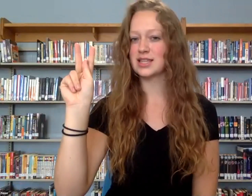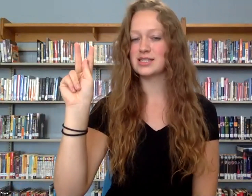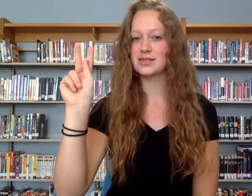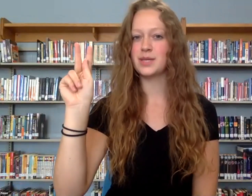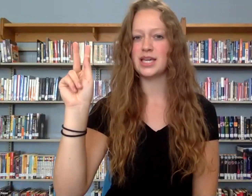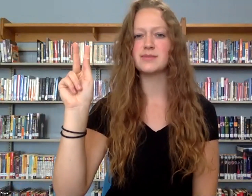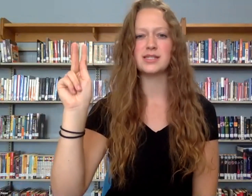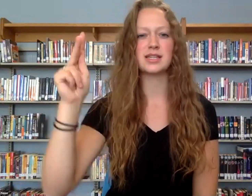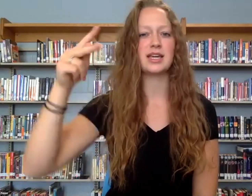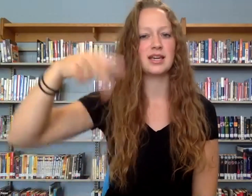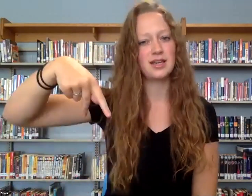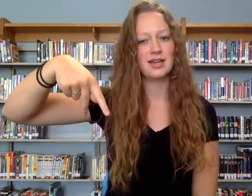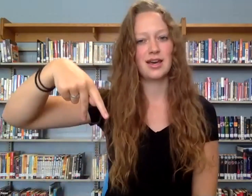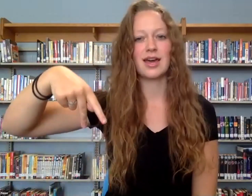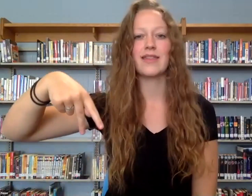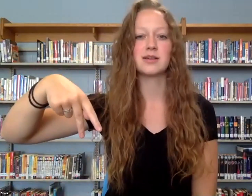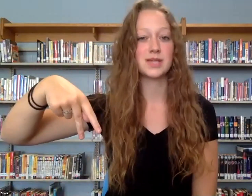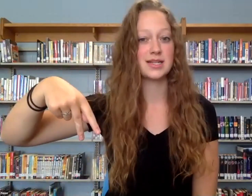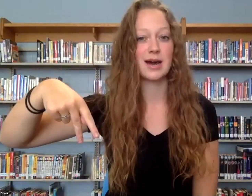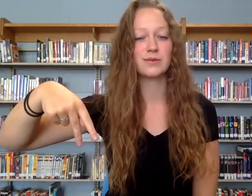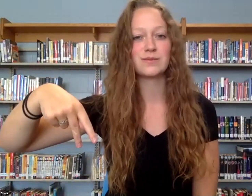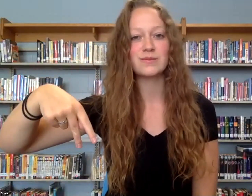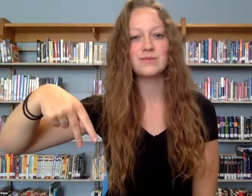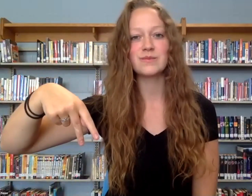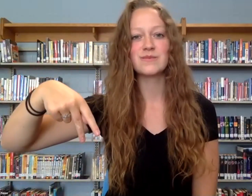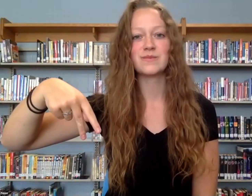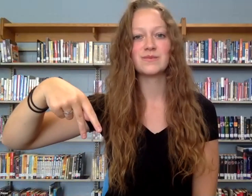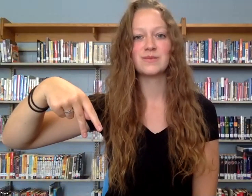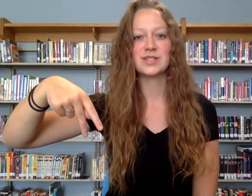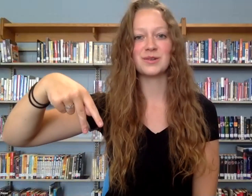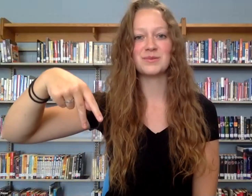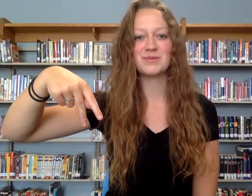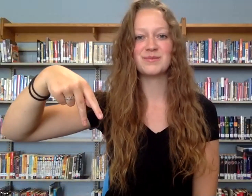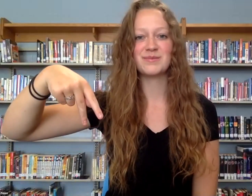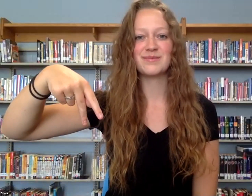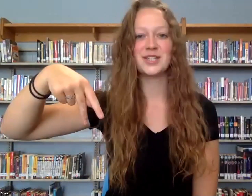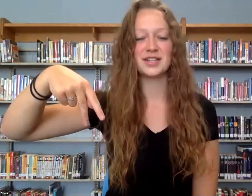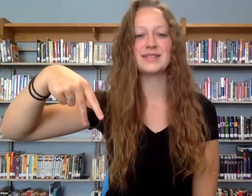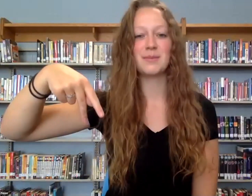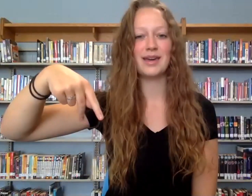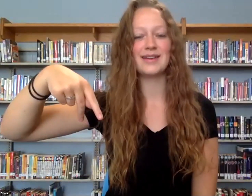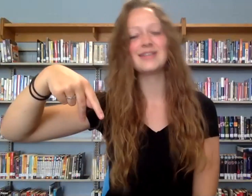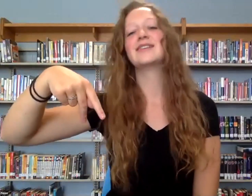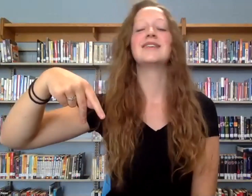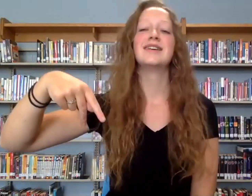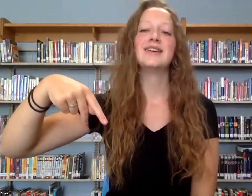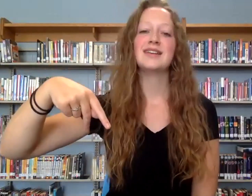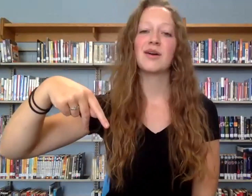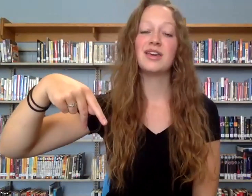this. P is basically a K that's upside down. So, good. P. Now Q